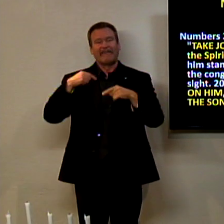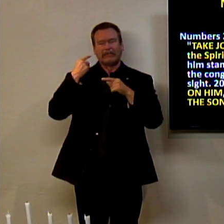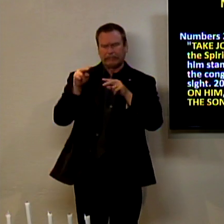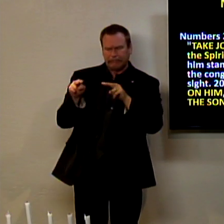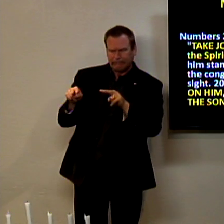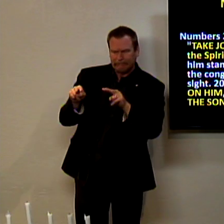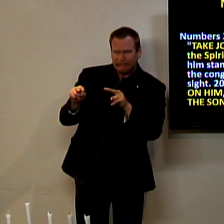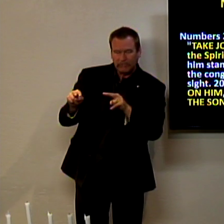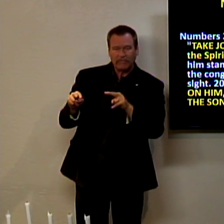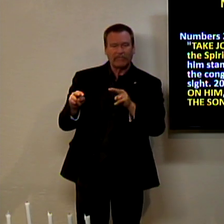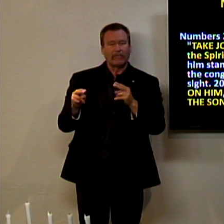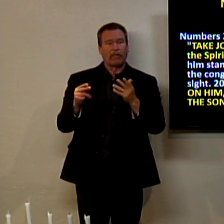God gave this command.